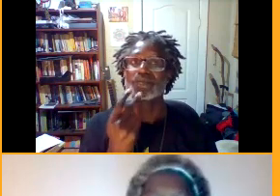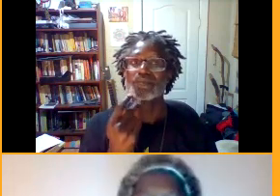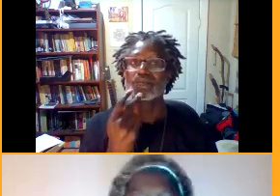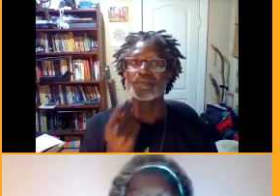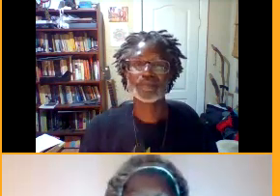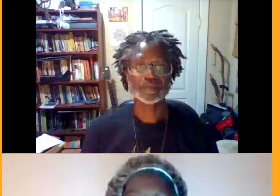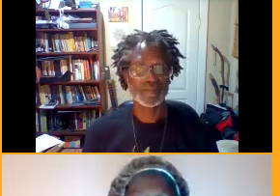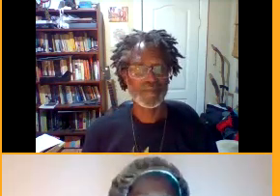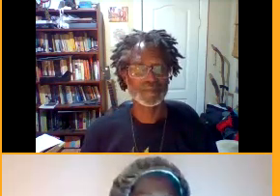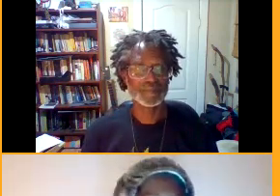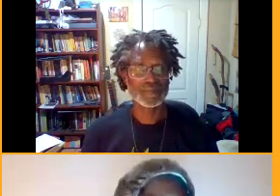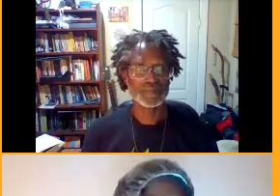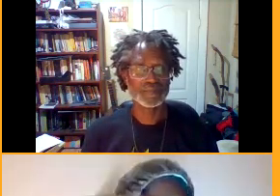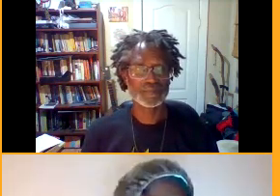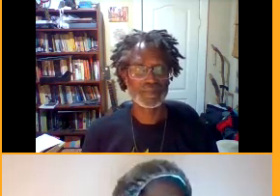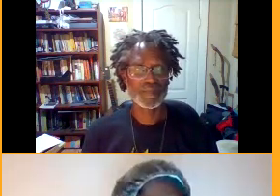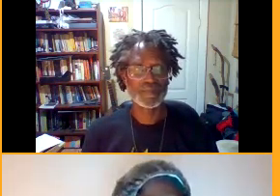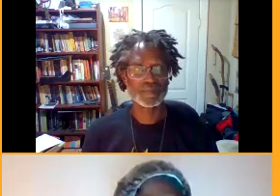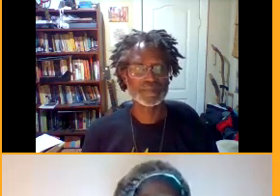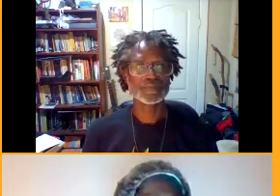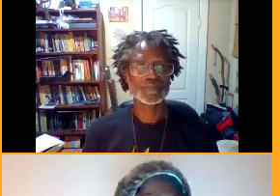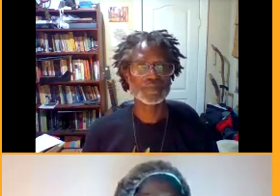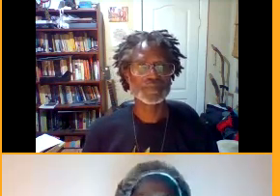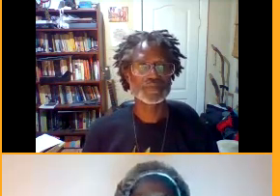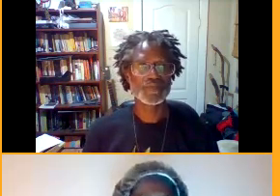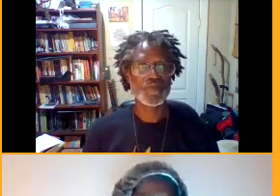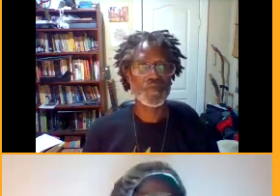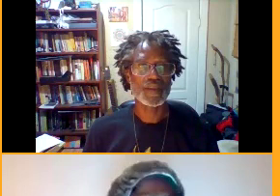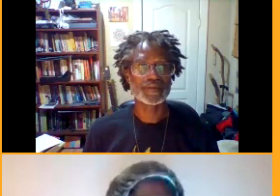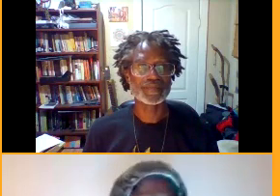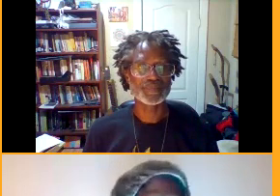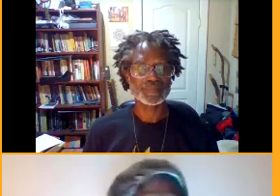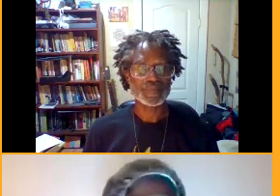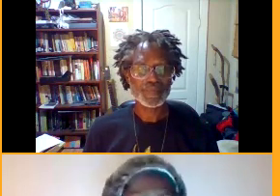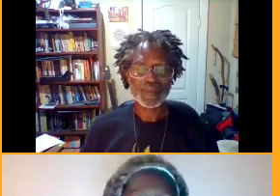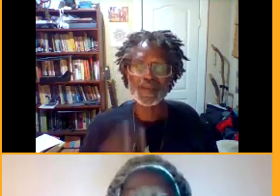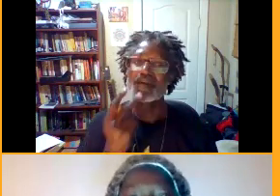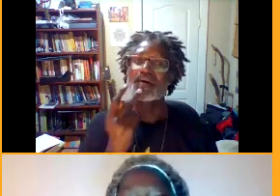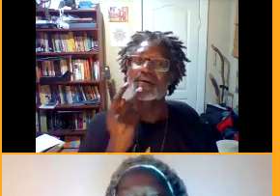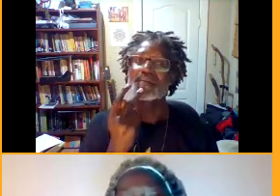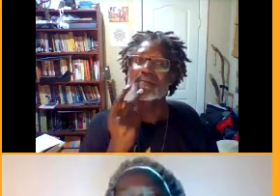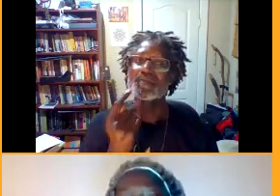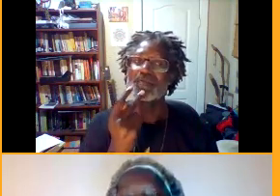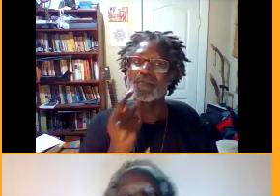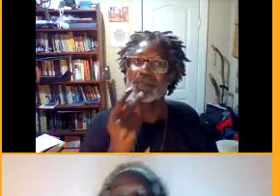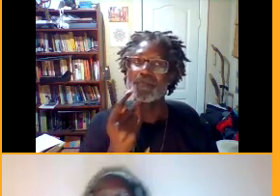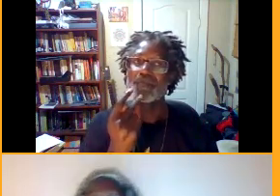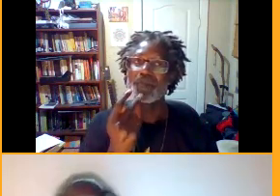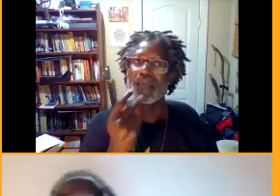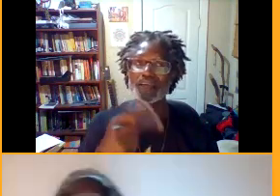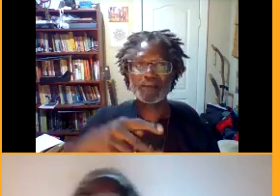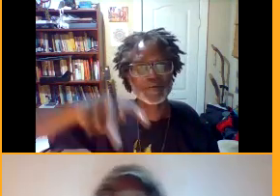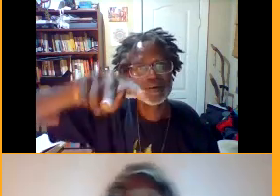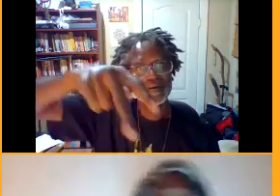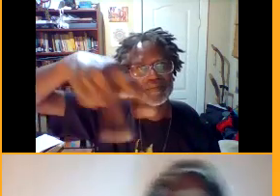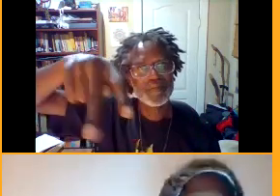So just in case you were worrying about purple with P, how is pink then? It's a P, so it would be like